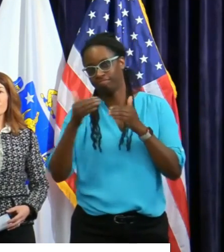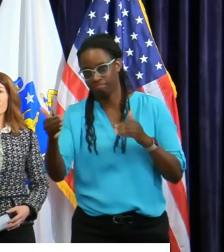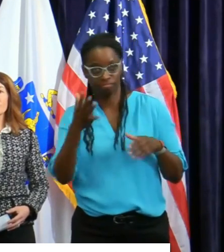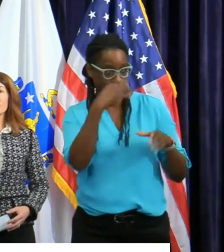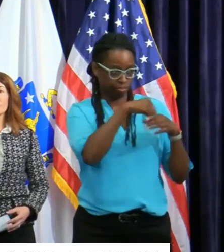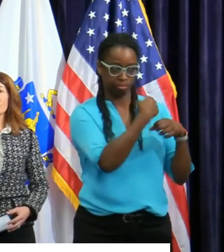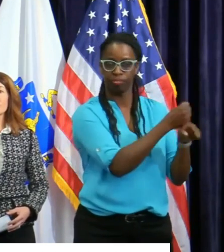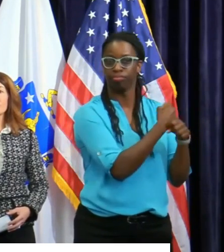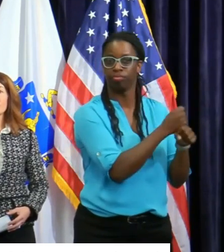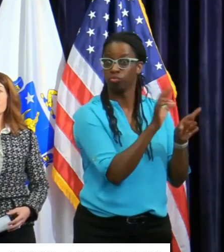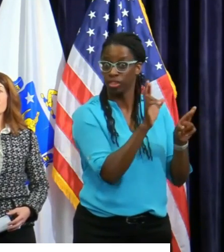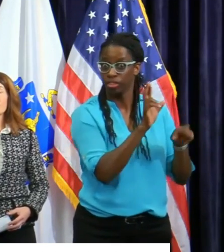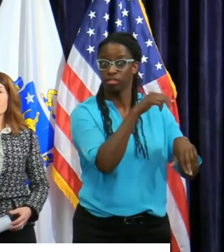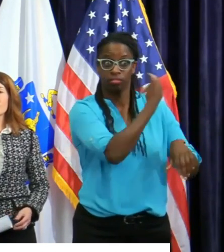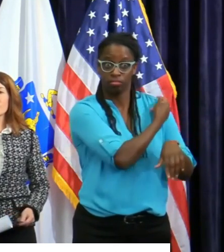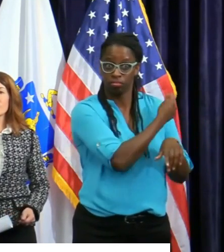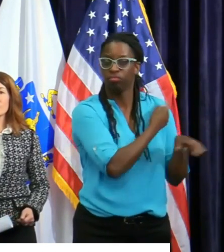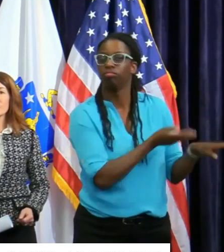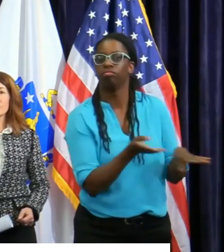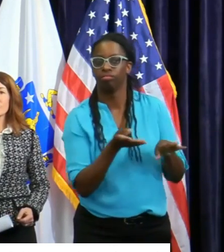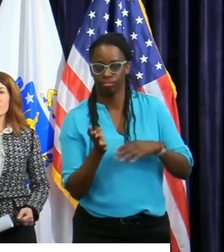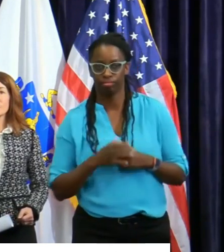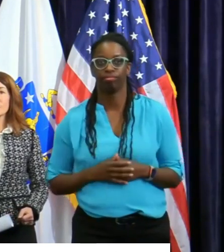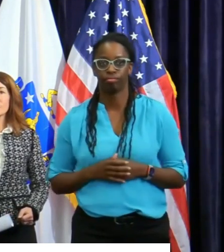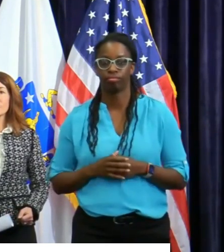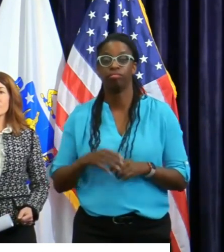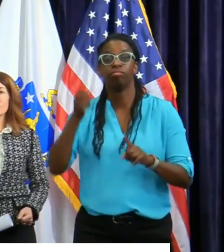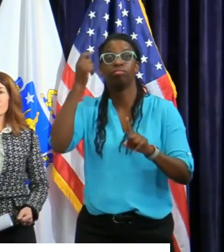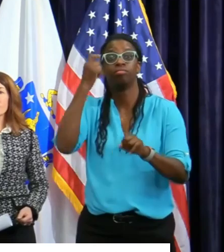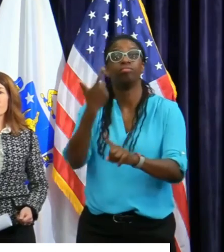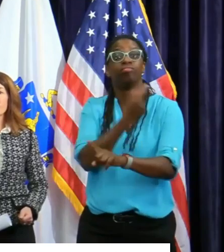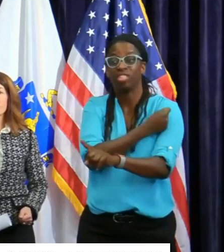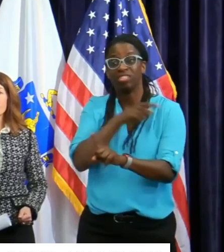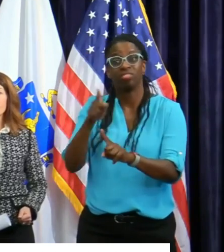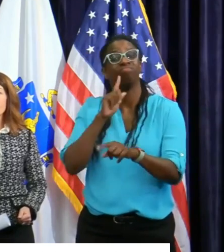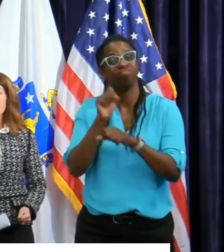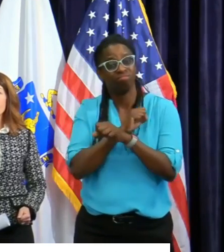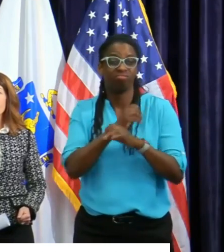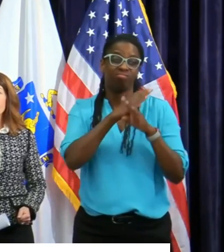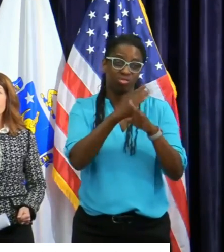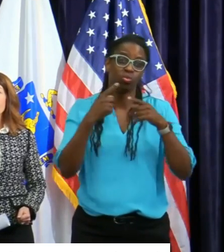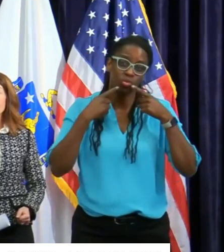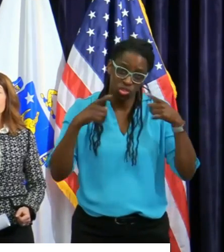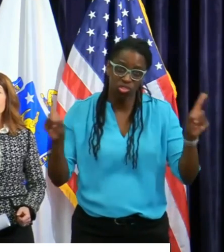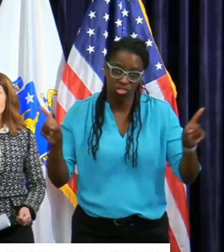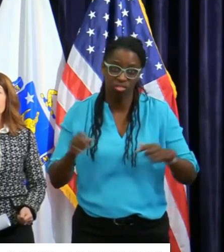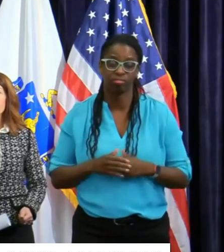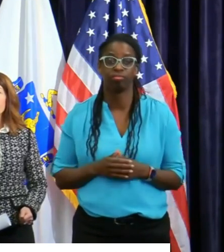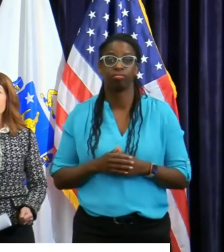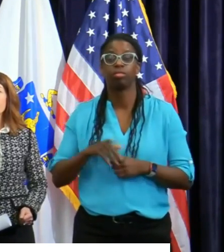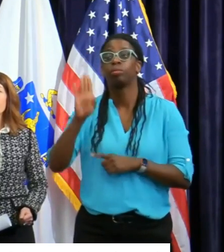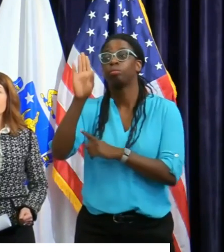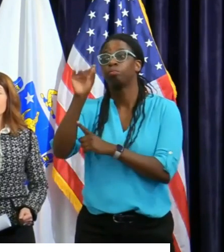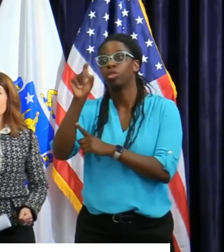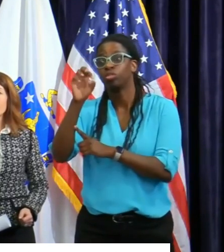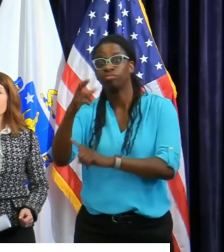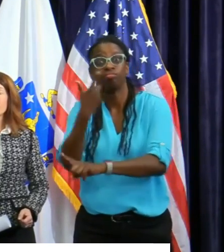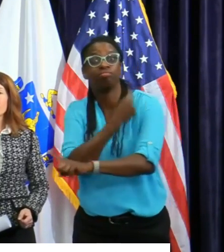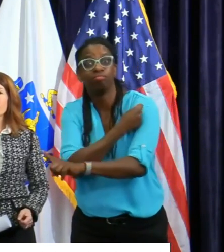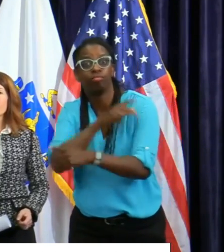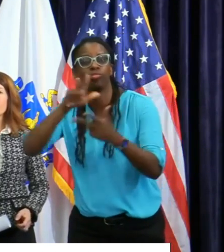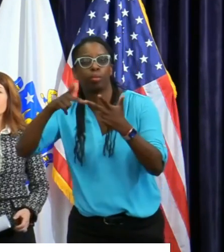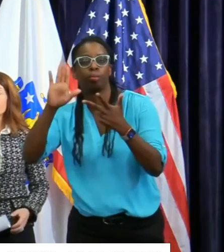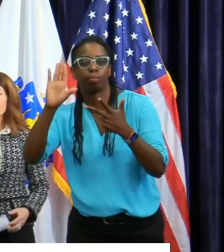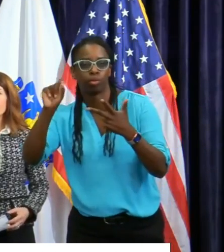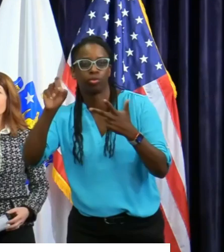The vaccines work. They are highly effective at preventing serious illness and death, and nearly over 5